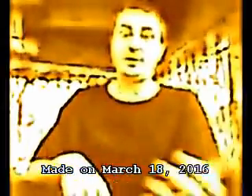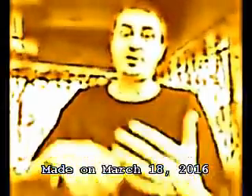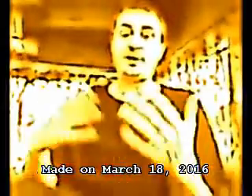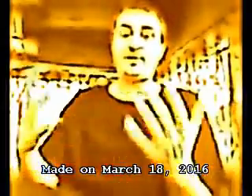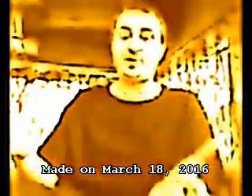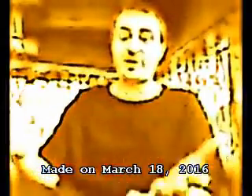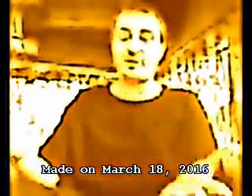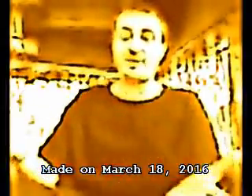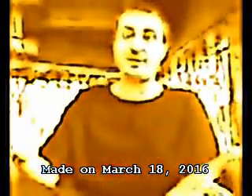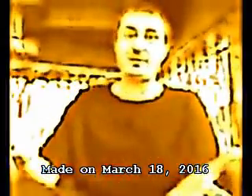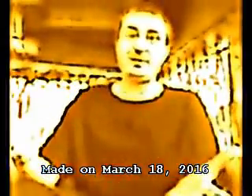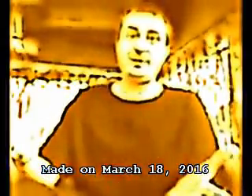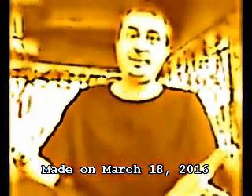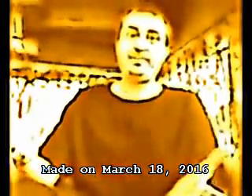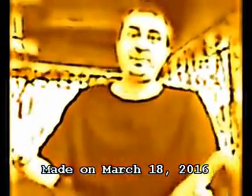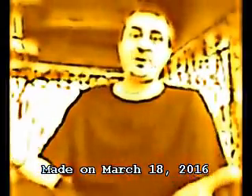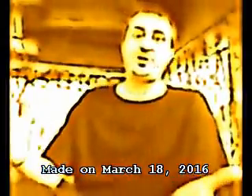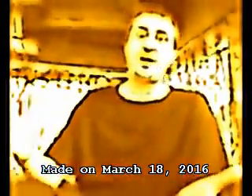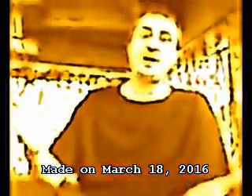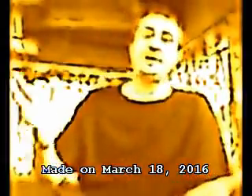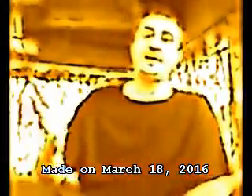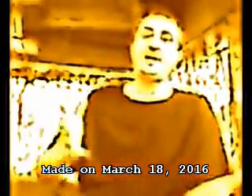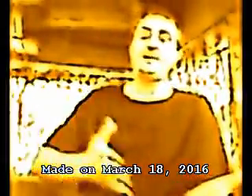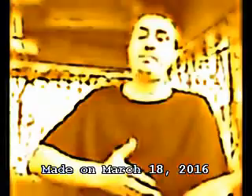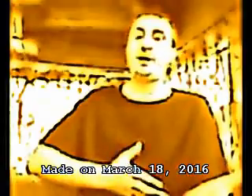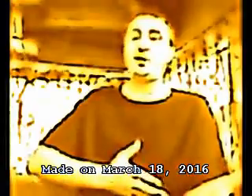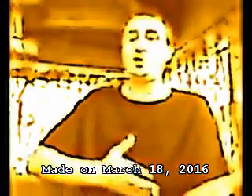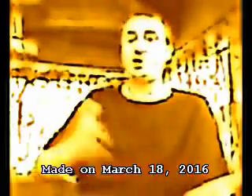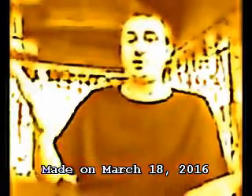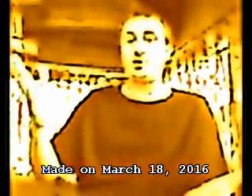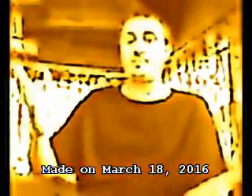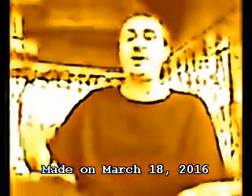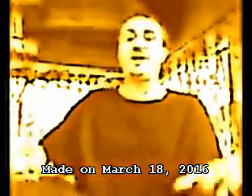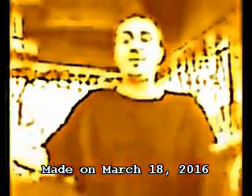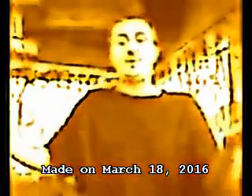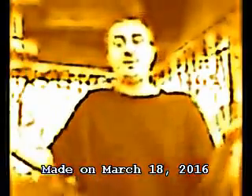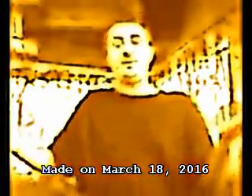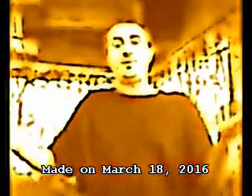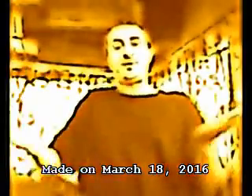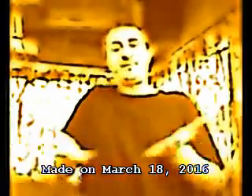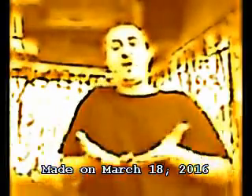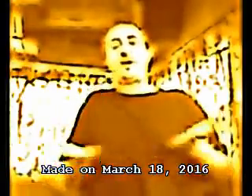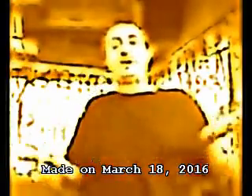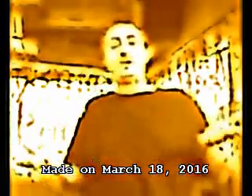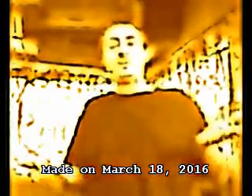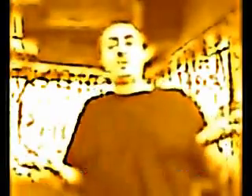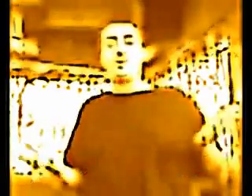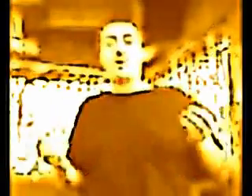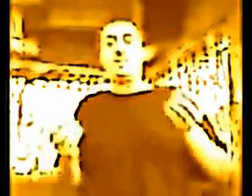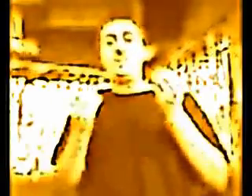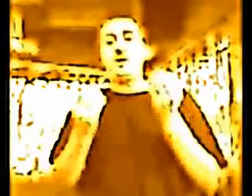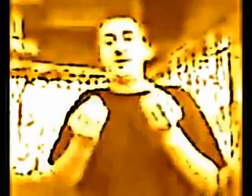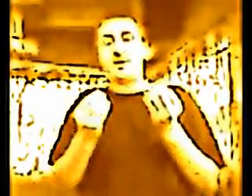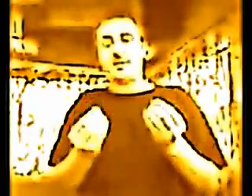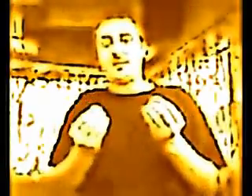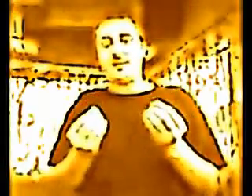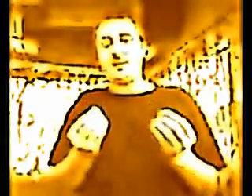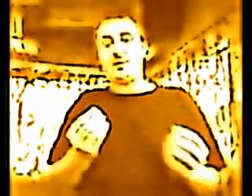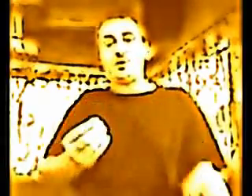Chief Justice, John D. Mitten Jr., being like, what the fuck? We wanted millions. We